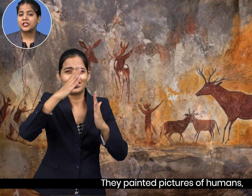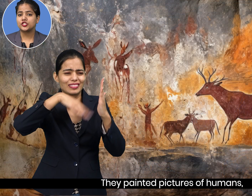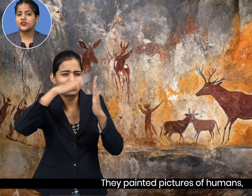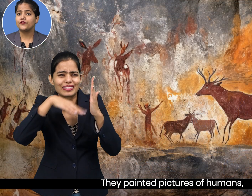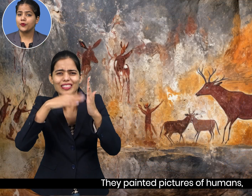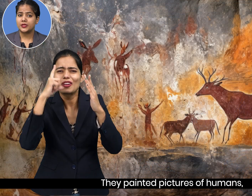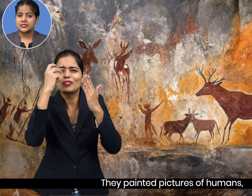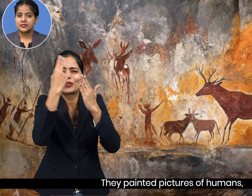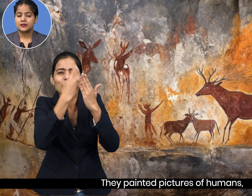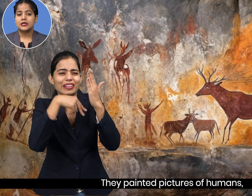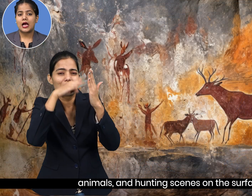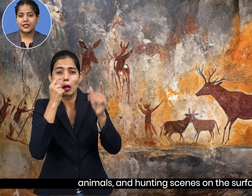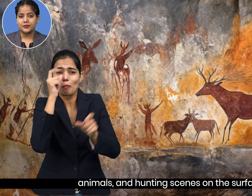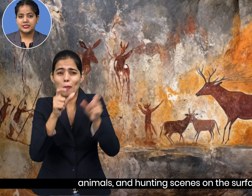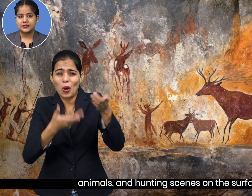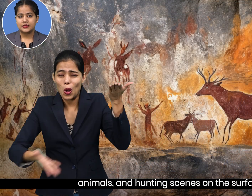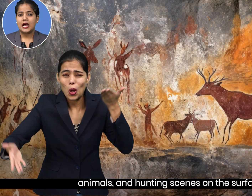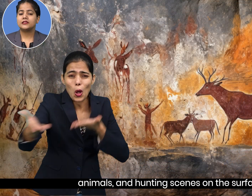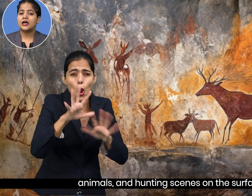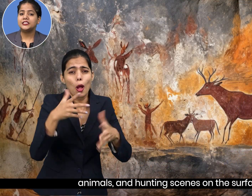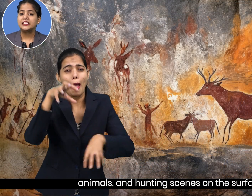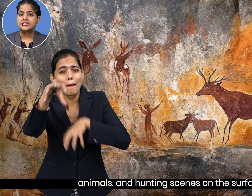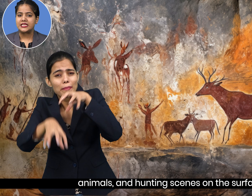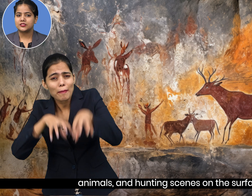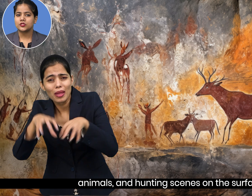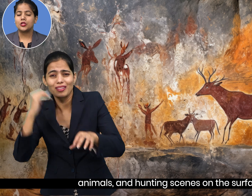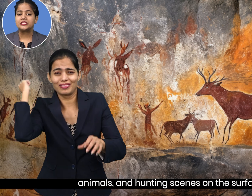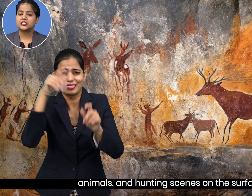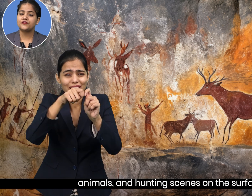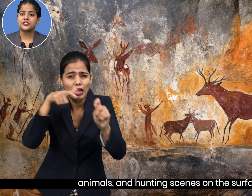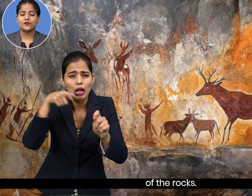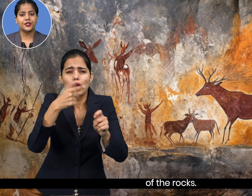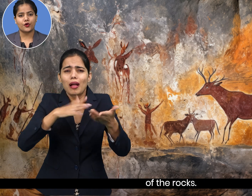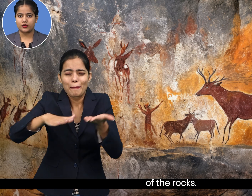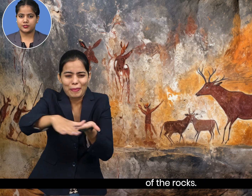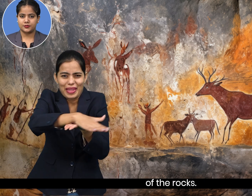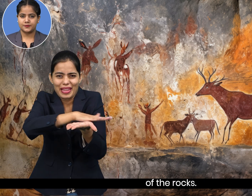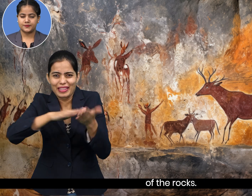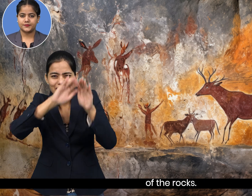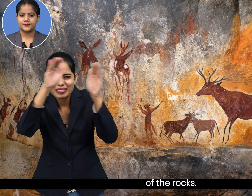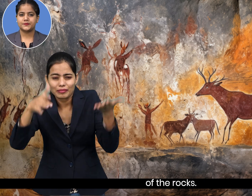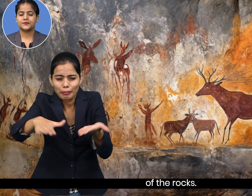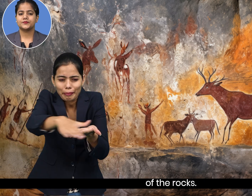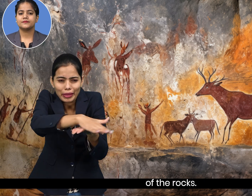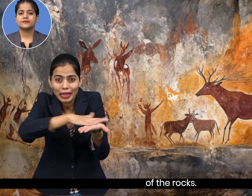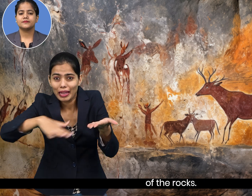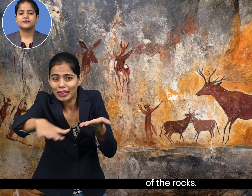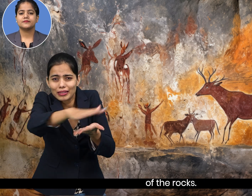painted pictures of humans, animals, and hunting scenes on the surface of the rocks.